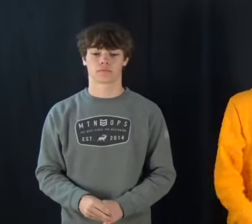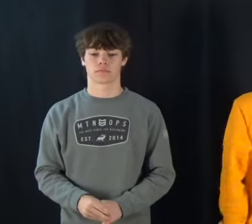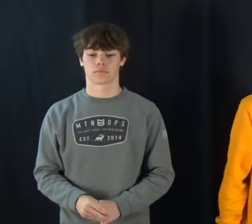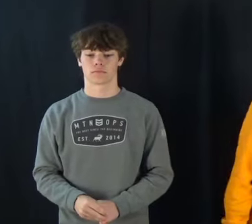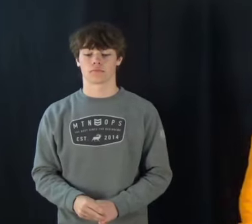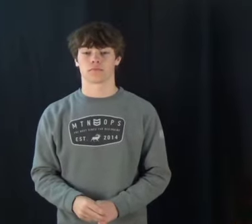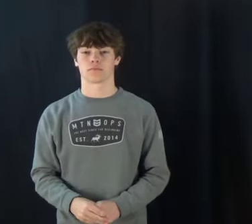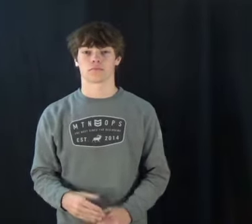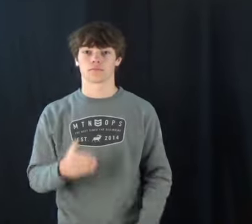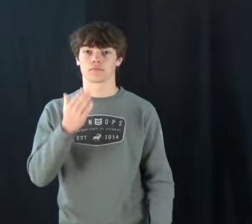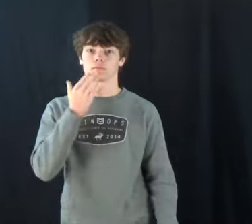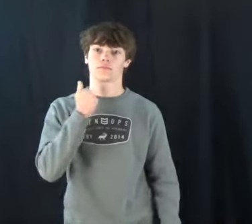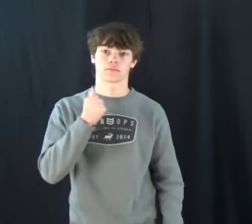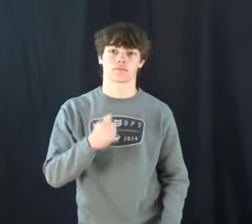Ah, sugar